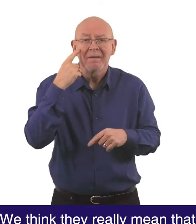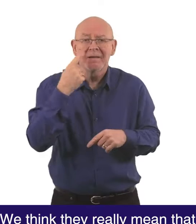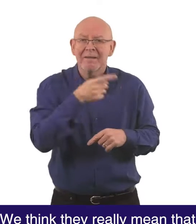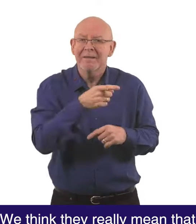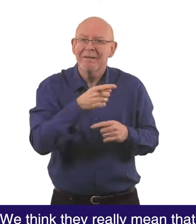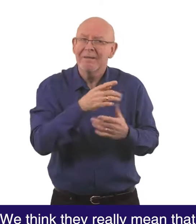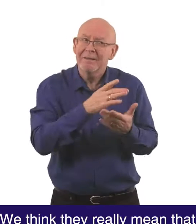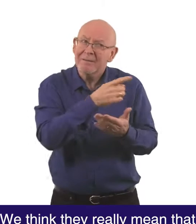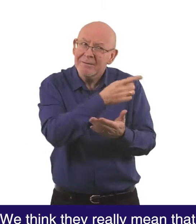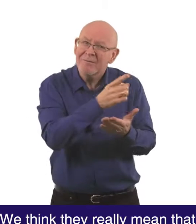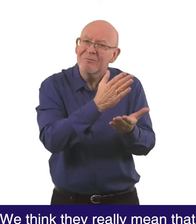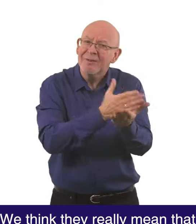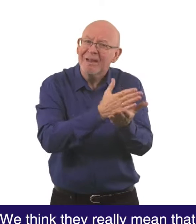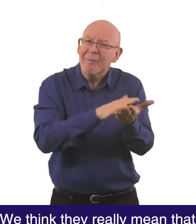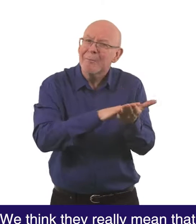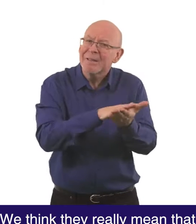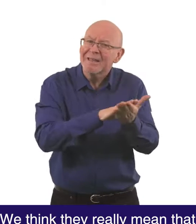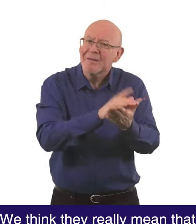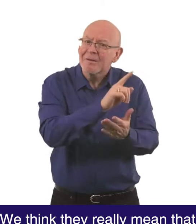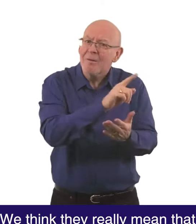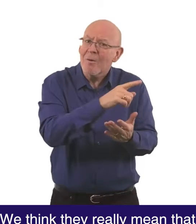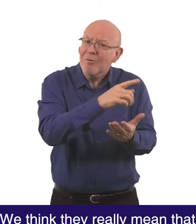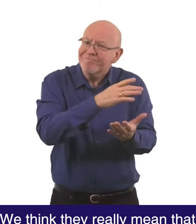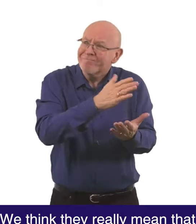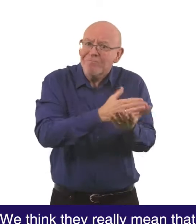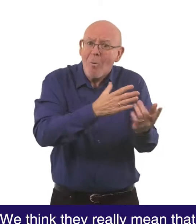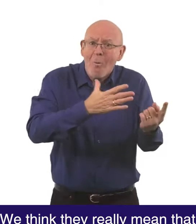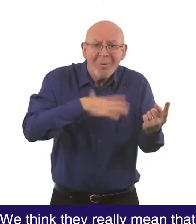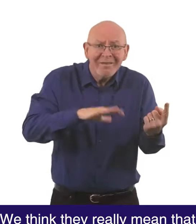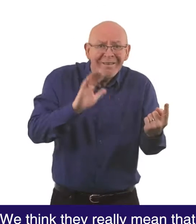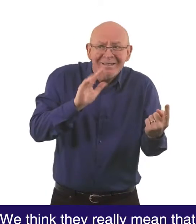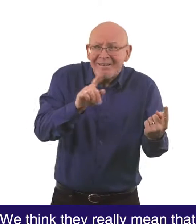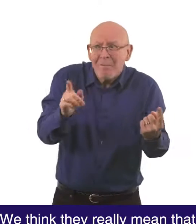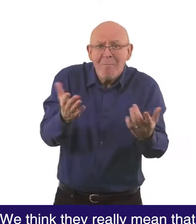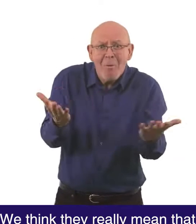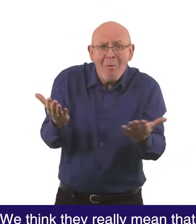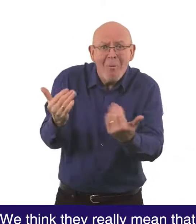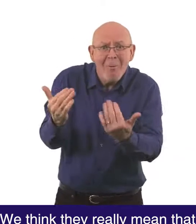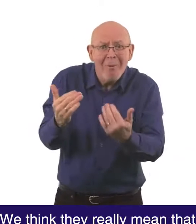We think they really mean that they want to listen more and listen better.